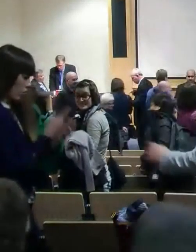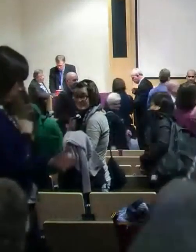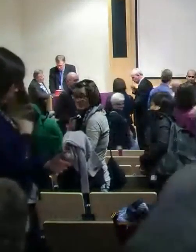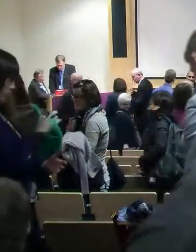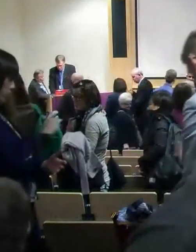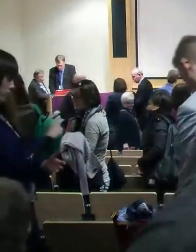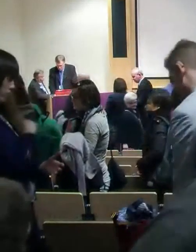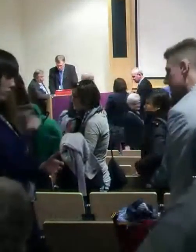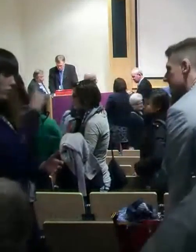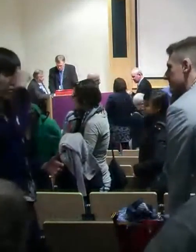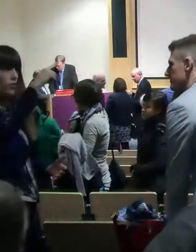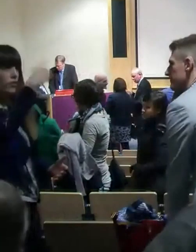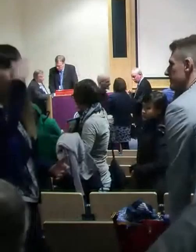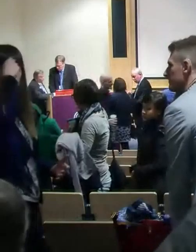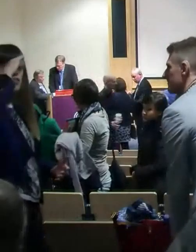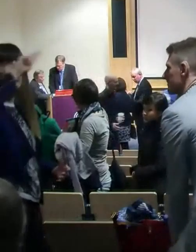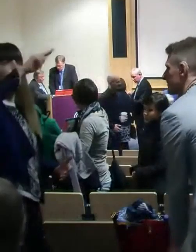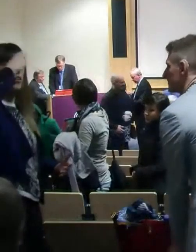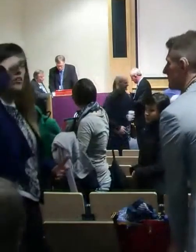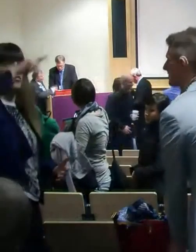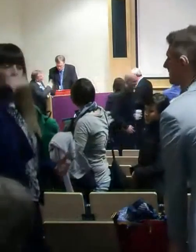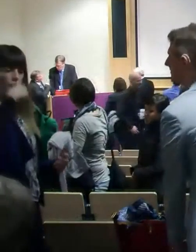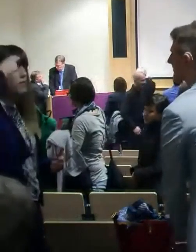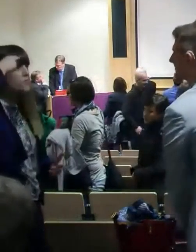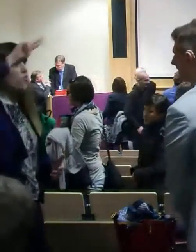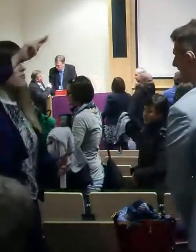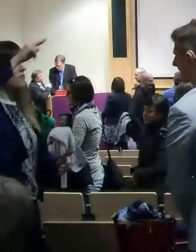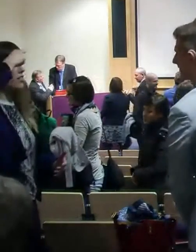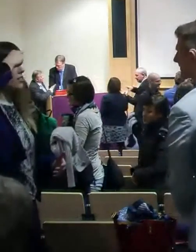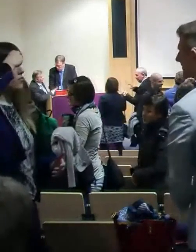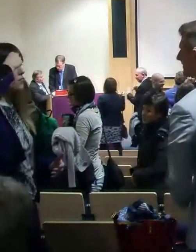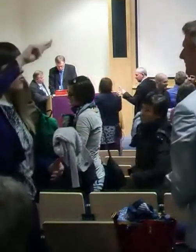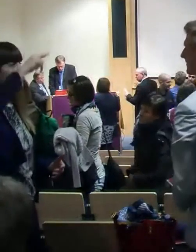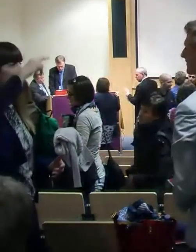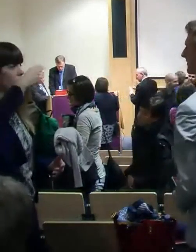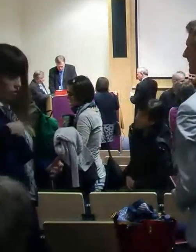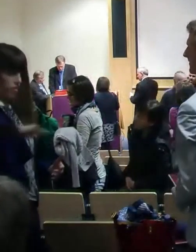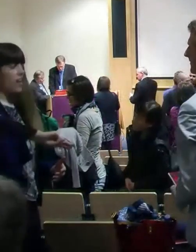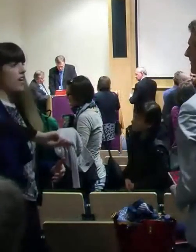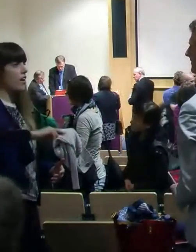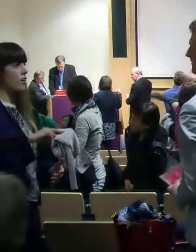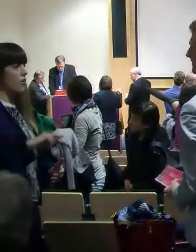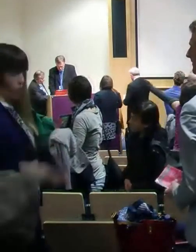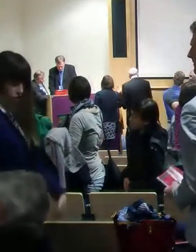that. So this is what's not really clear to me, because there's a couple of optional stuff going on.